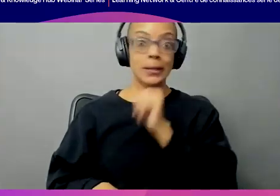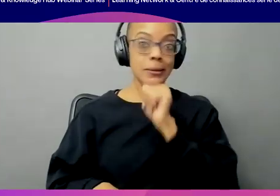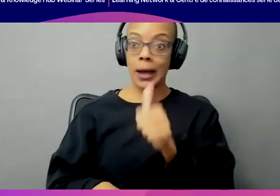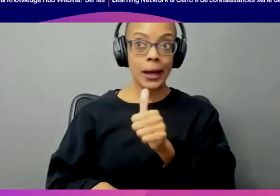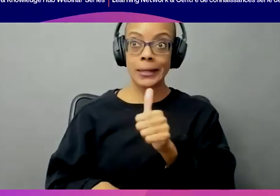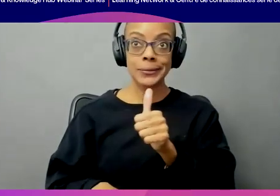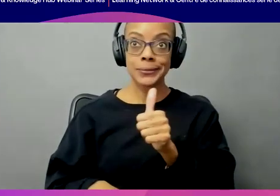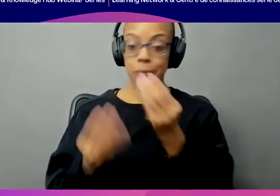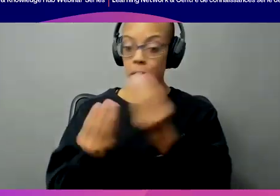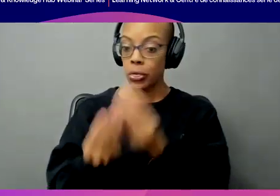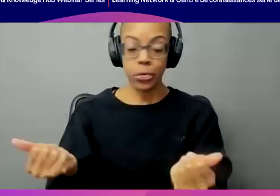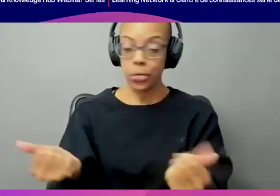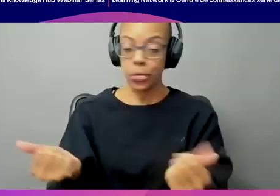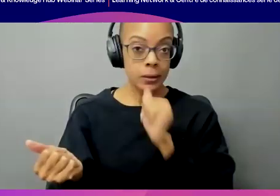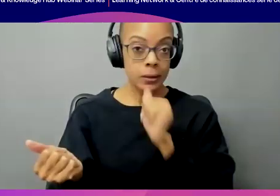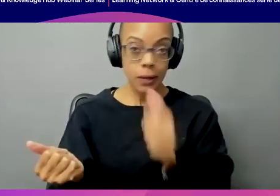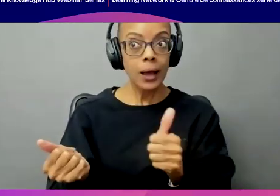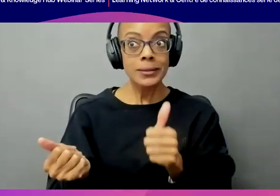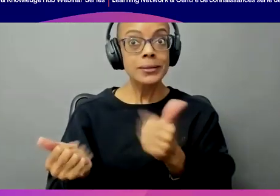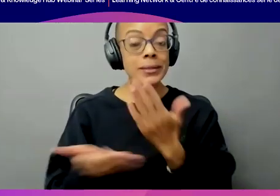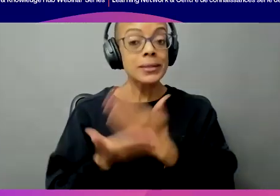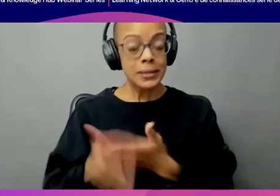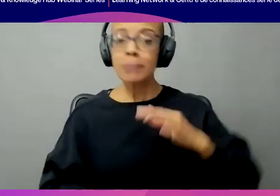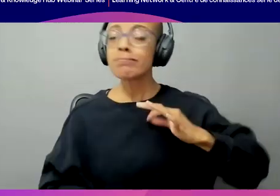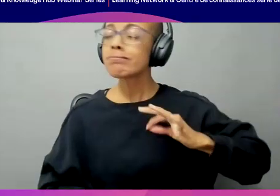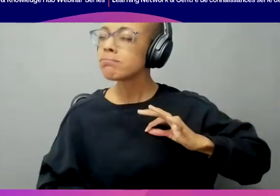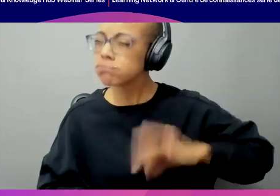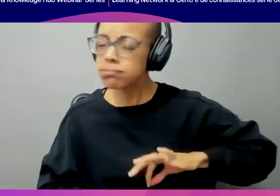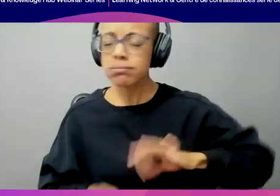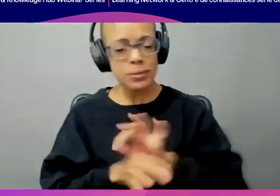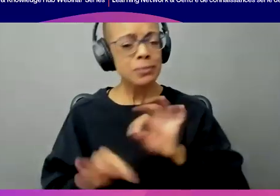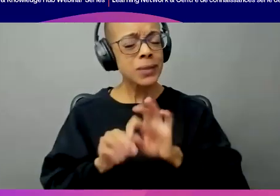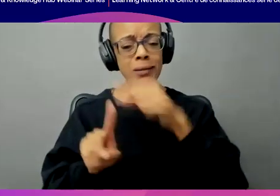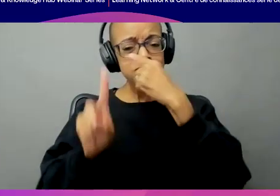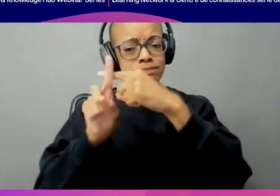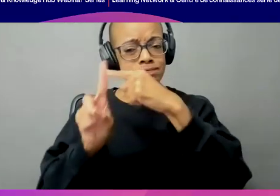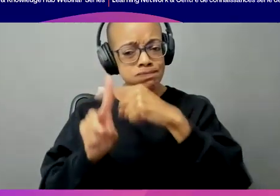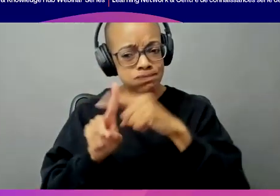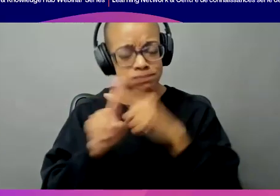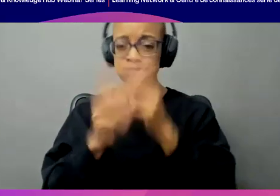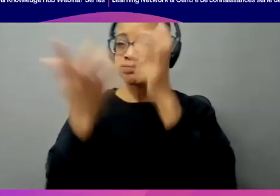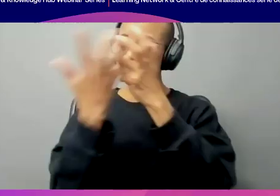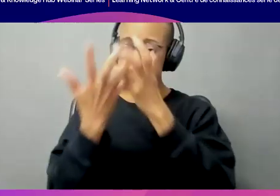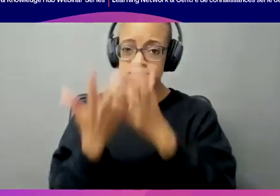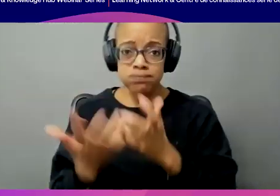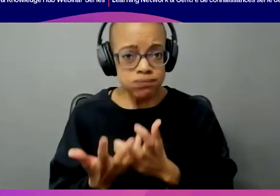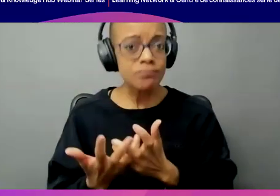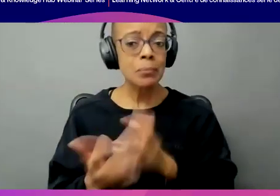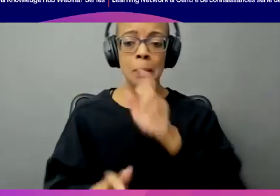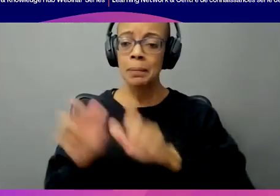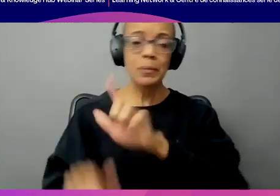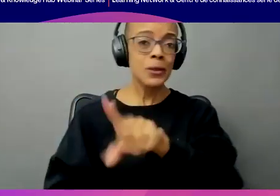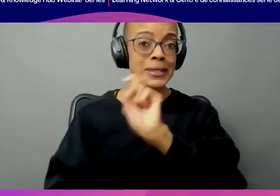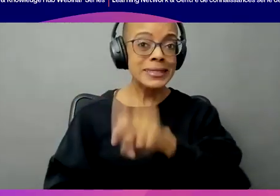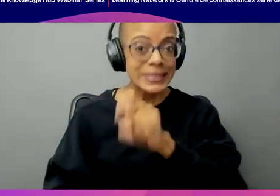There are some advantages. There are some really important advantages to meeting people's needs that we haven't met yet, to closing